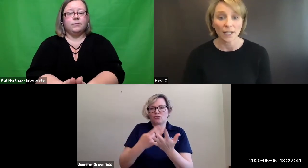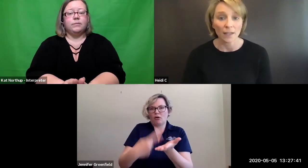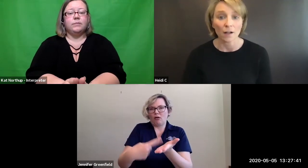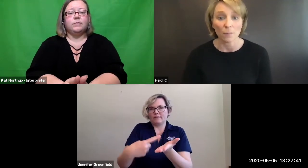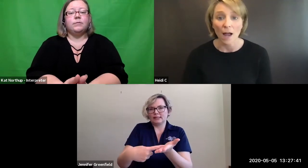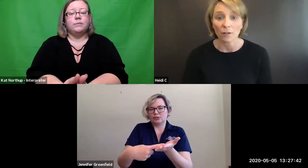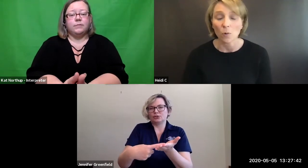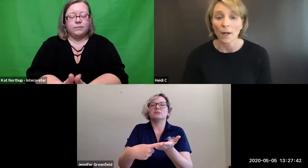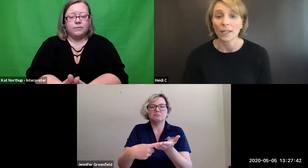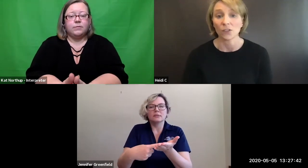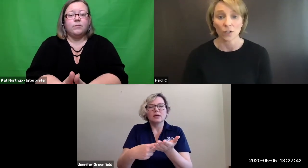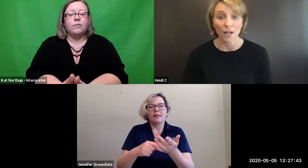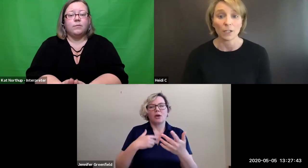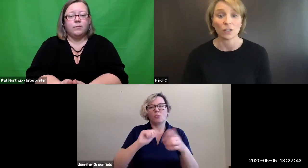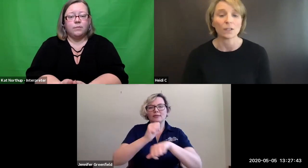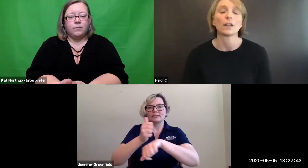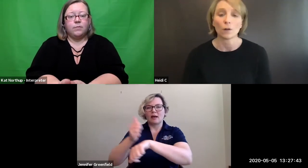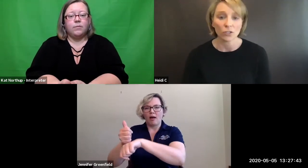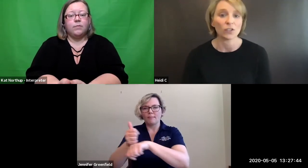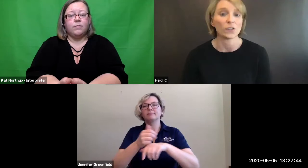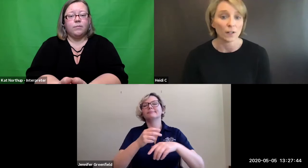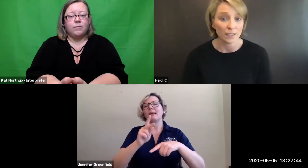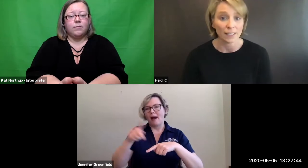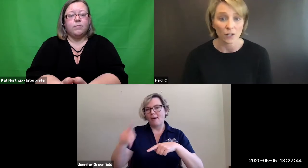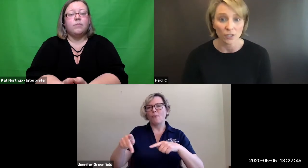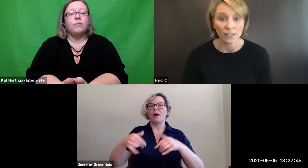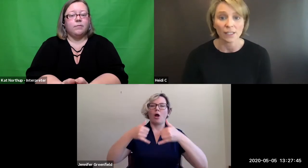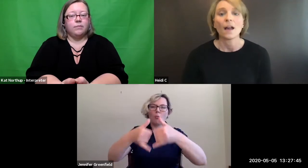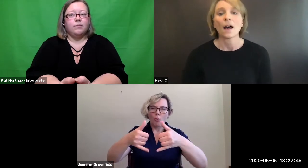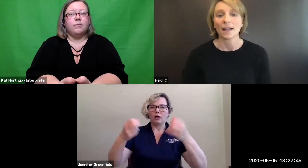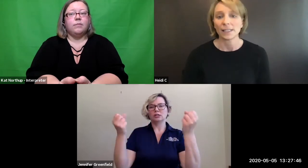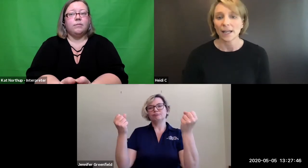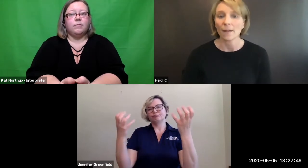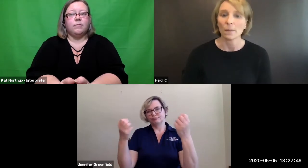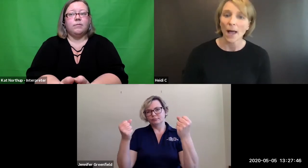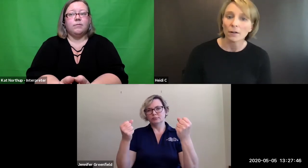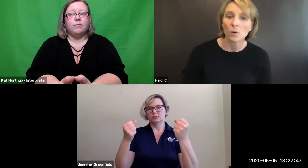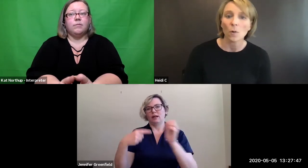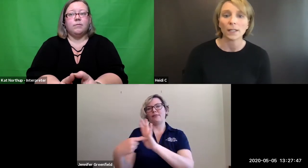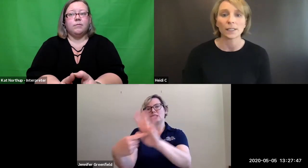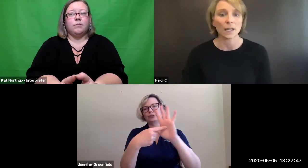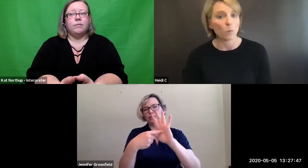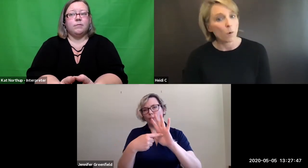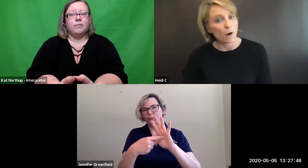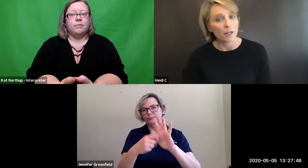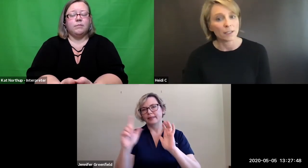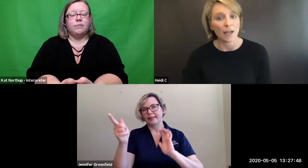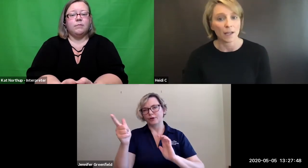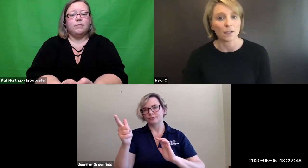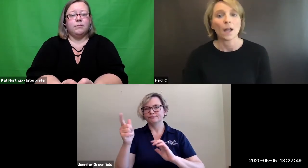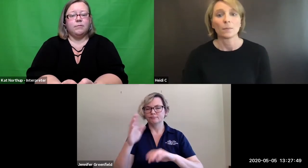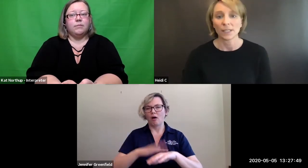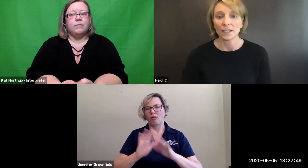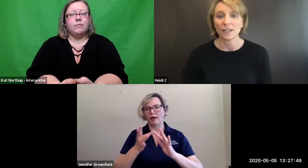working together on the PowerPoint. Yesterday, the coaches just started discussions on setting up the PowerPoints, the awards,